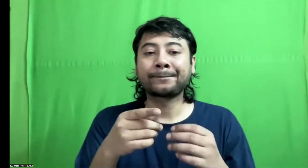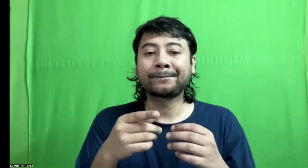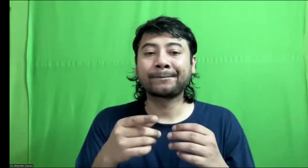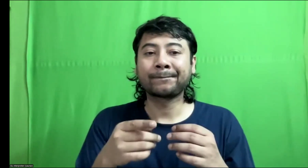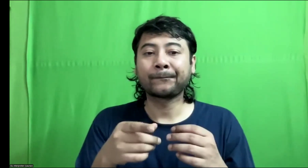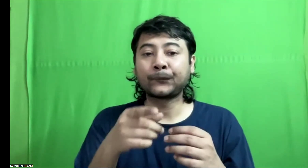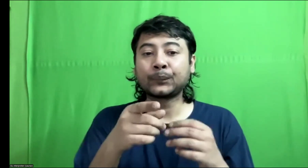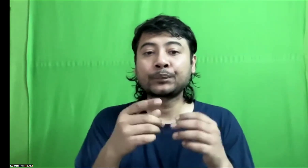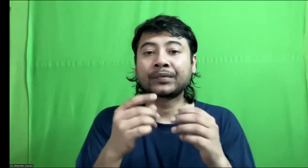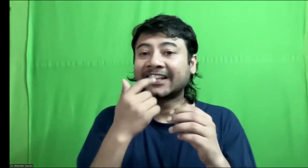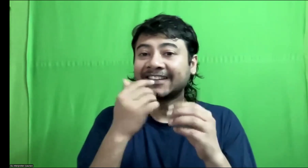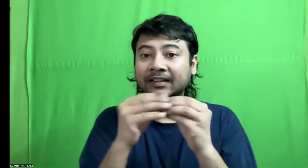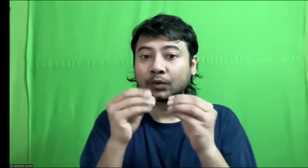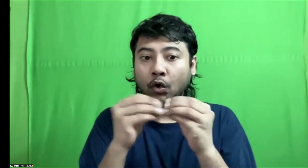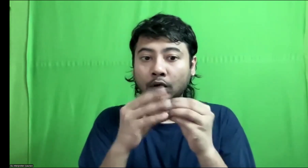one.